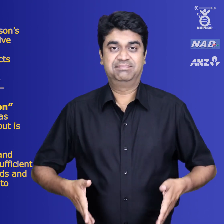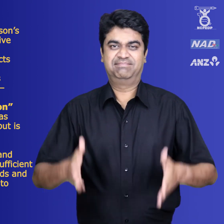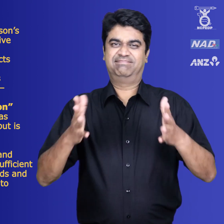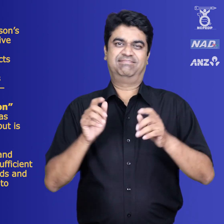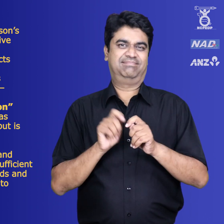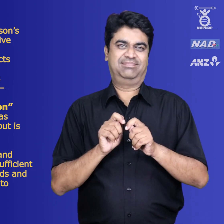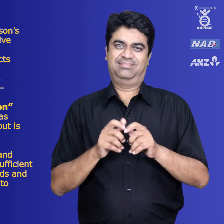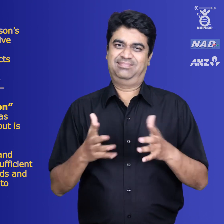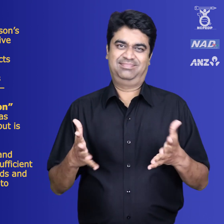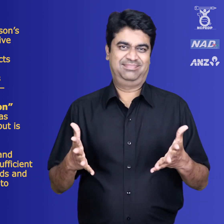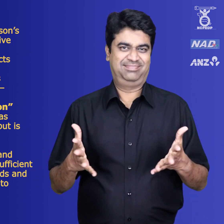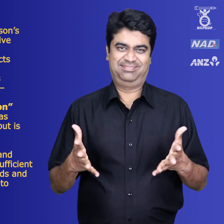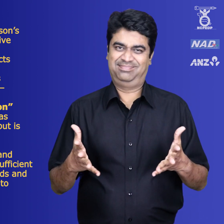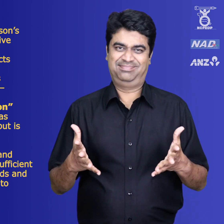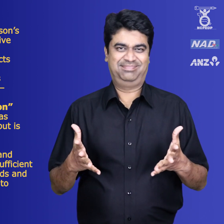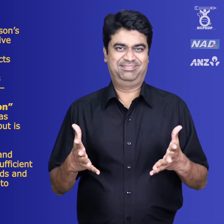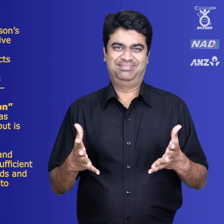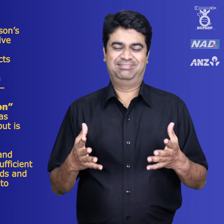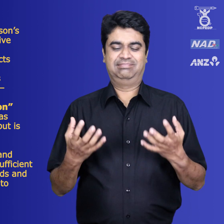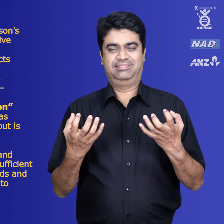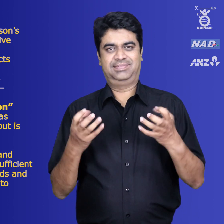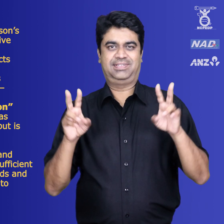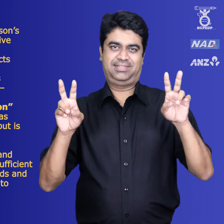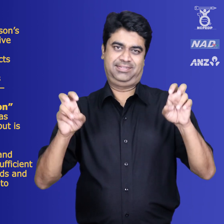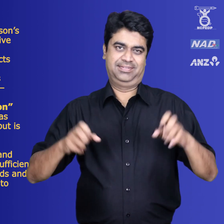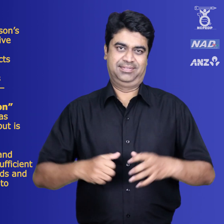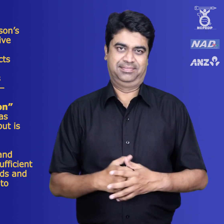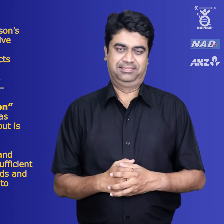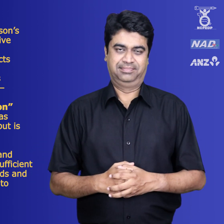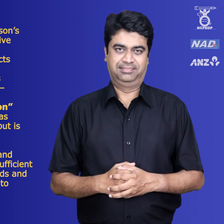to engage in normal economic activity.